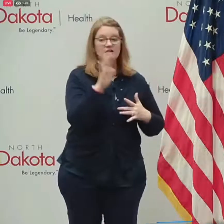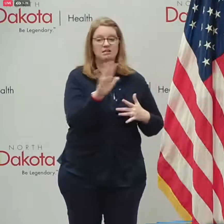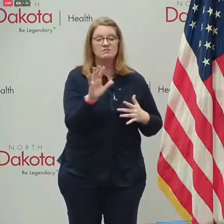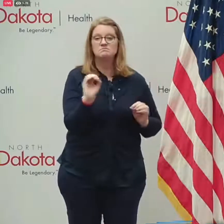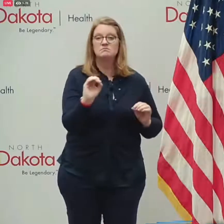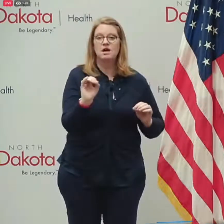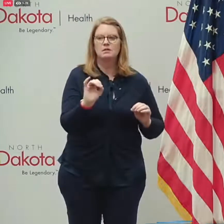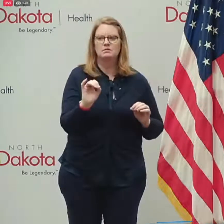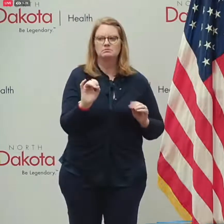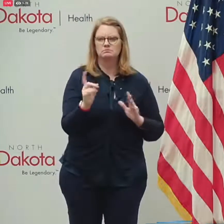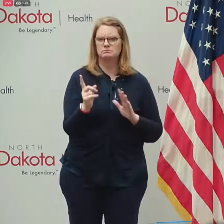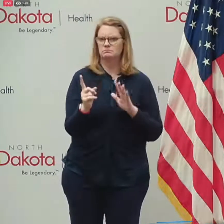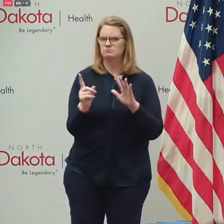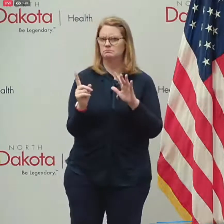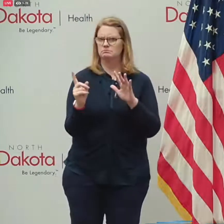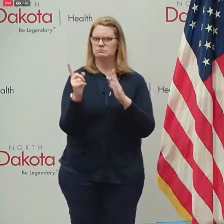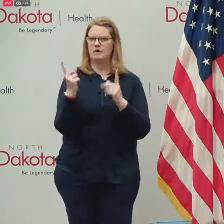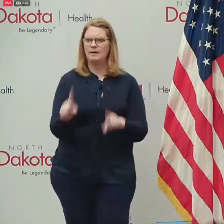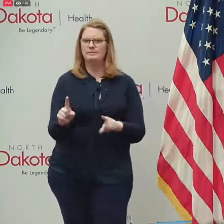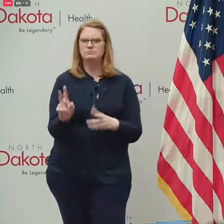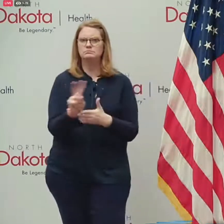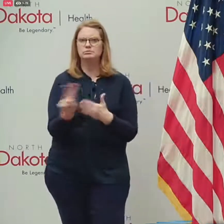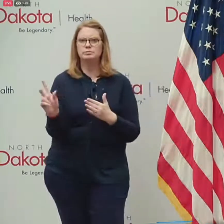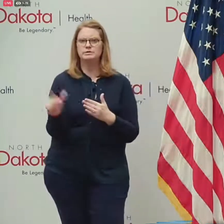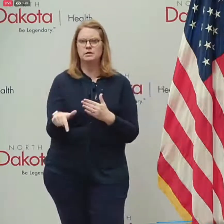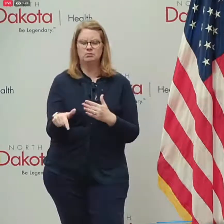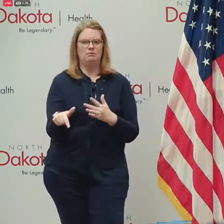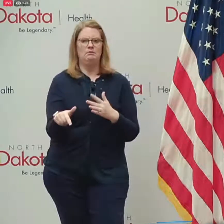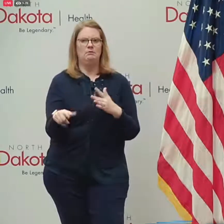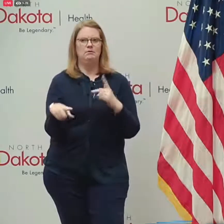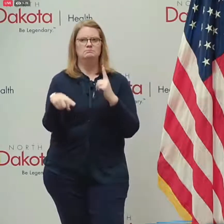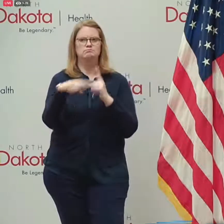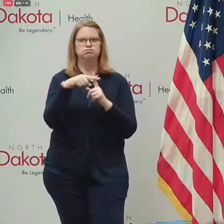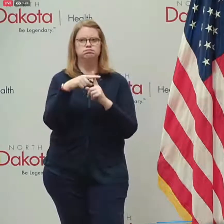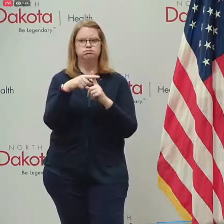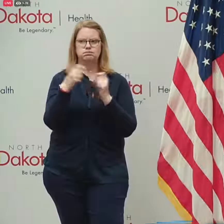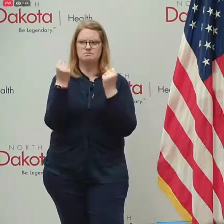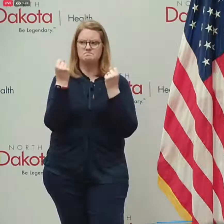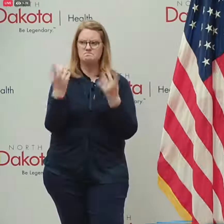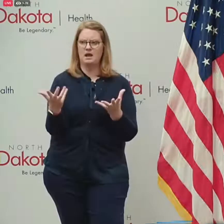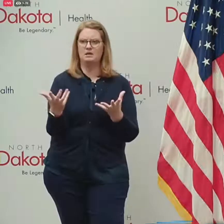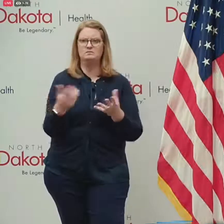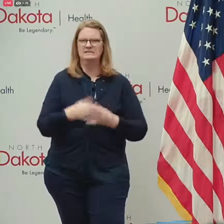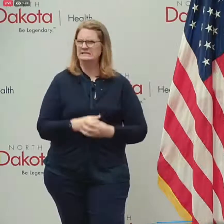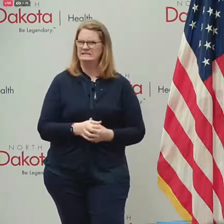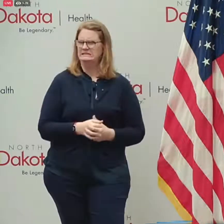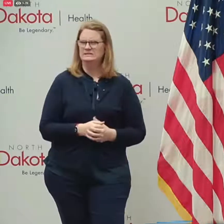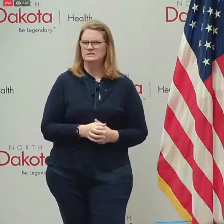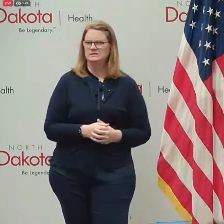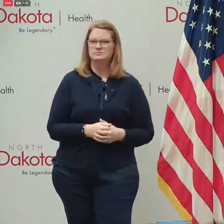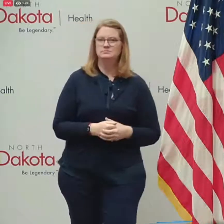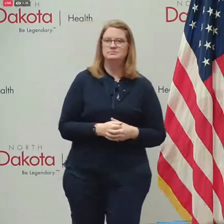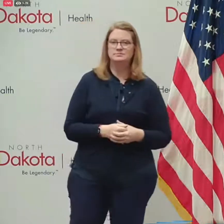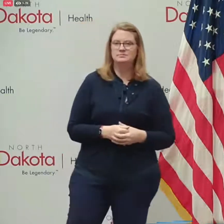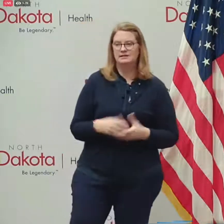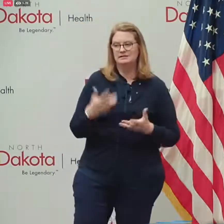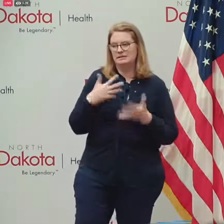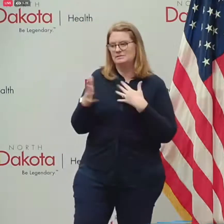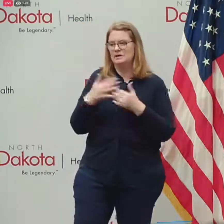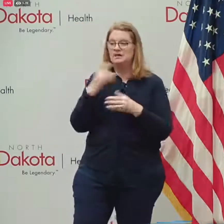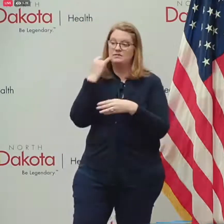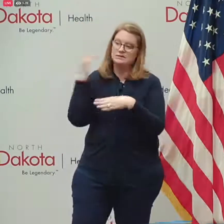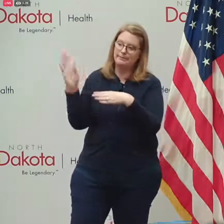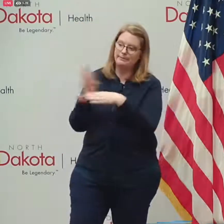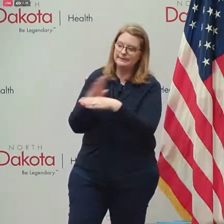then all of a sudden we got, dozens of people sick, from those things. So yeah, it just makes sense. It doesn't matter whether it's a corporate gathering,